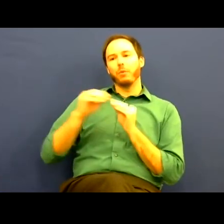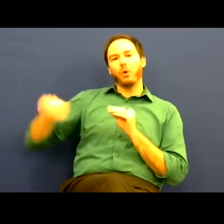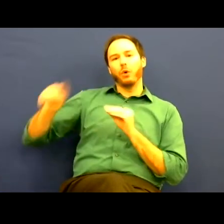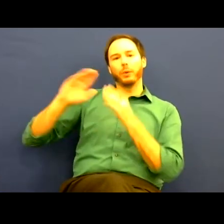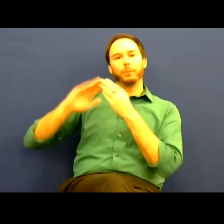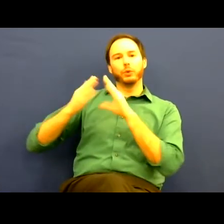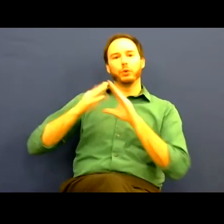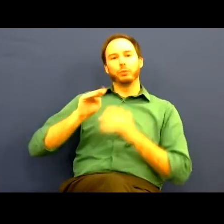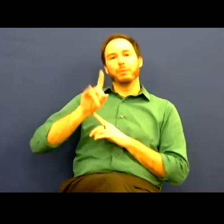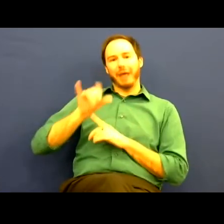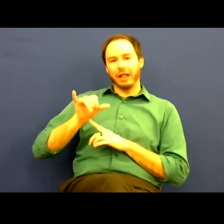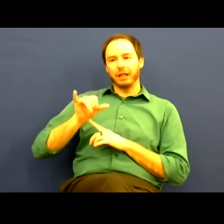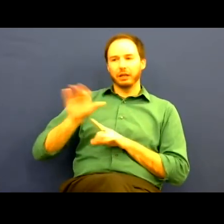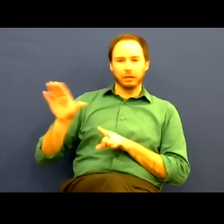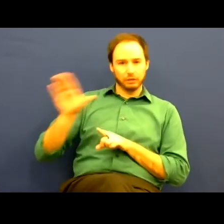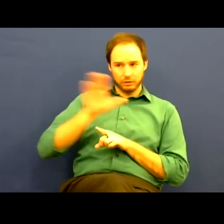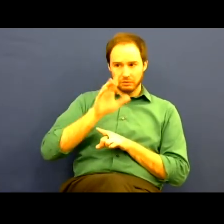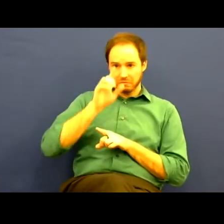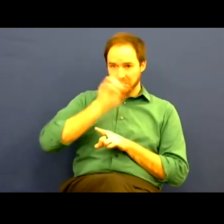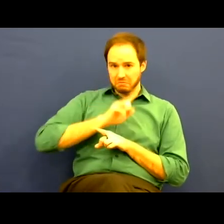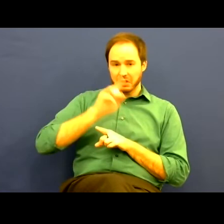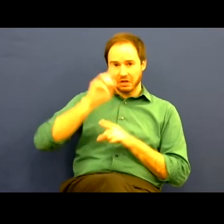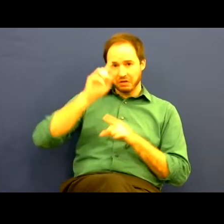the concept of